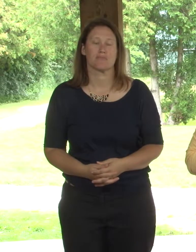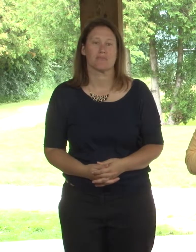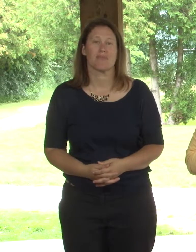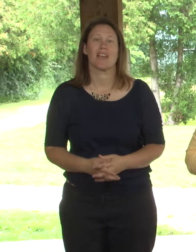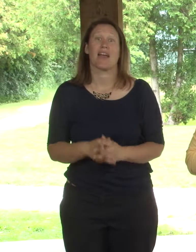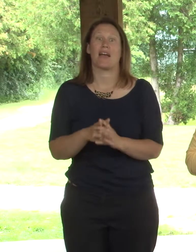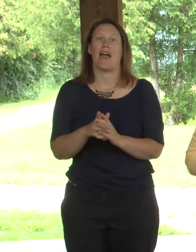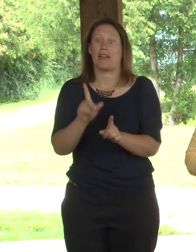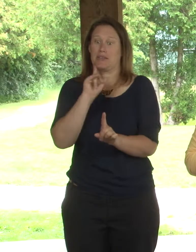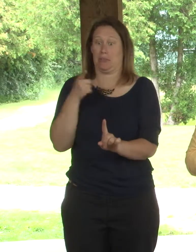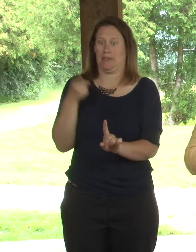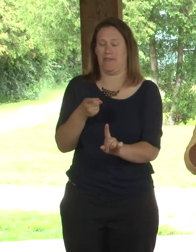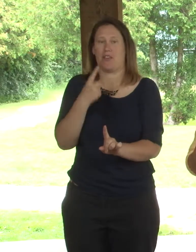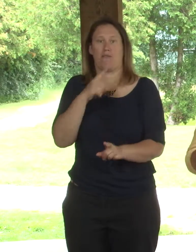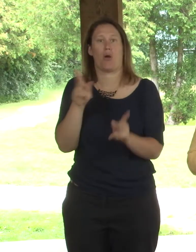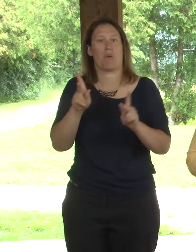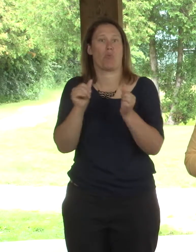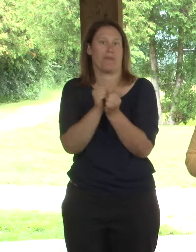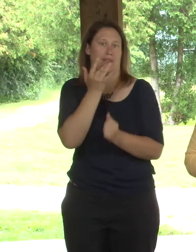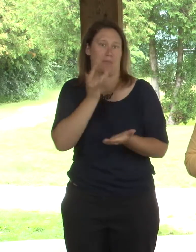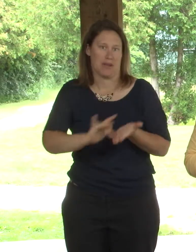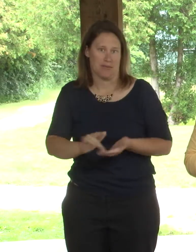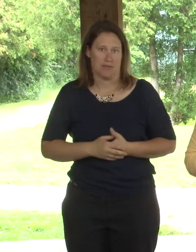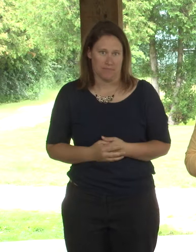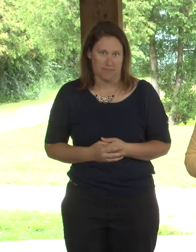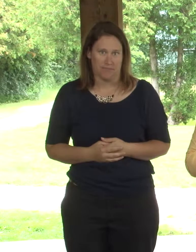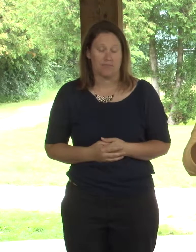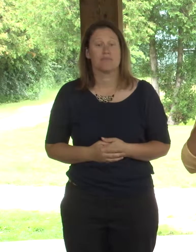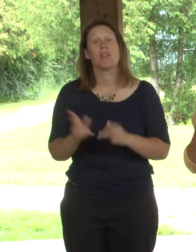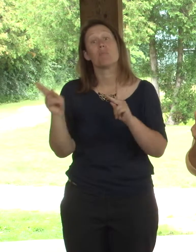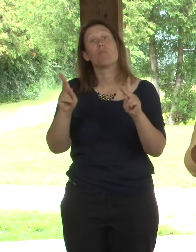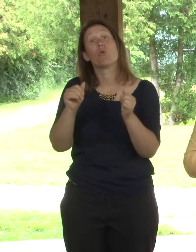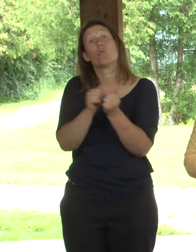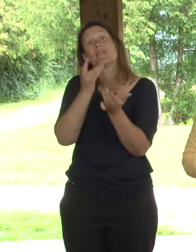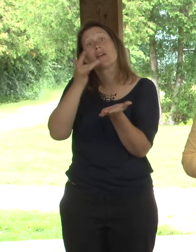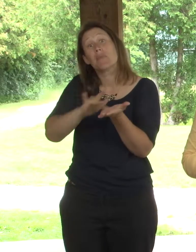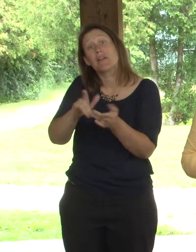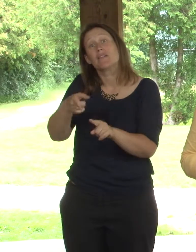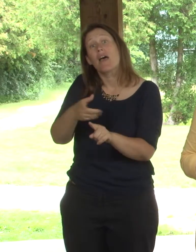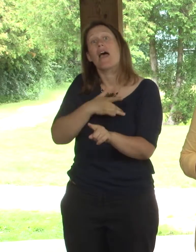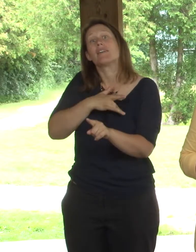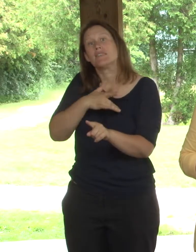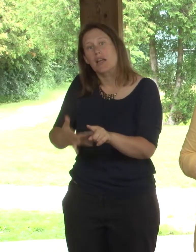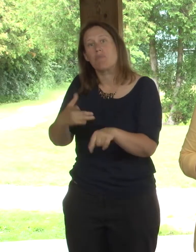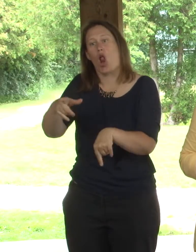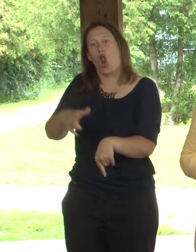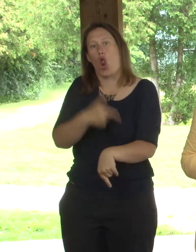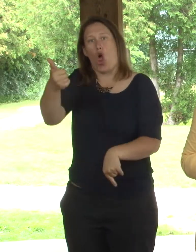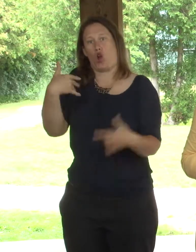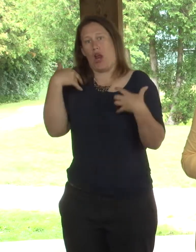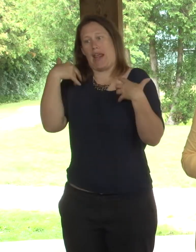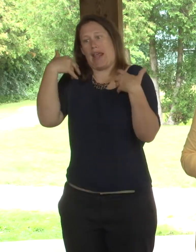have diabetes. Individuals that have diabetes do take longer to heal, and they have the potential